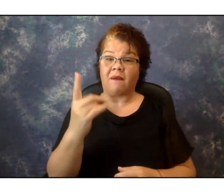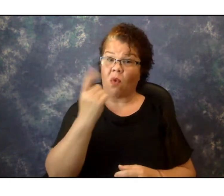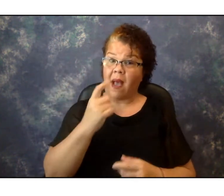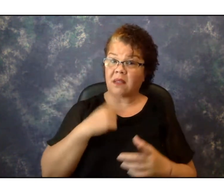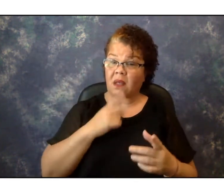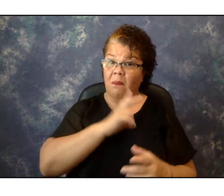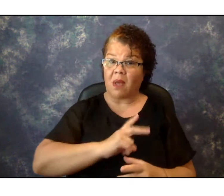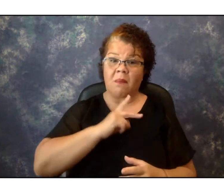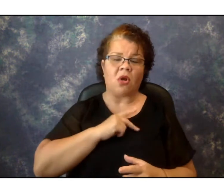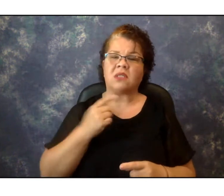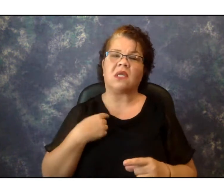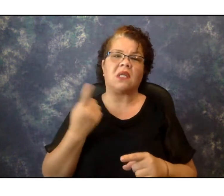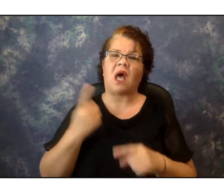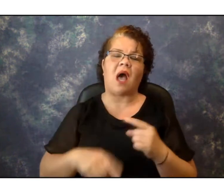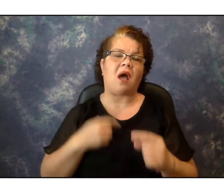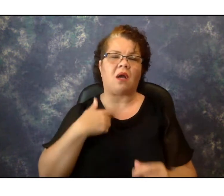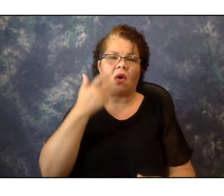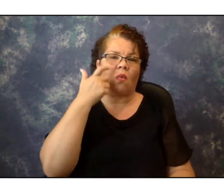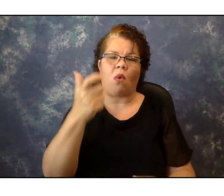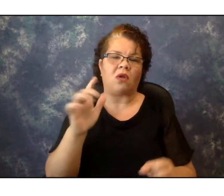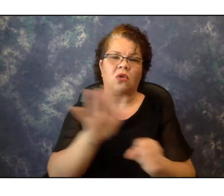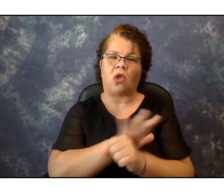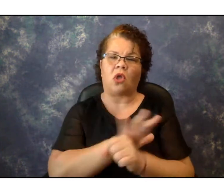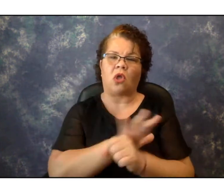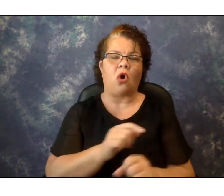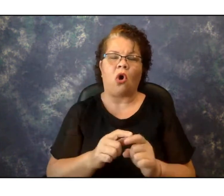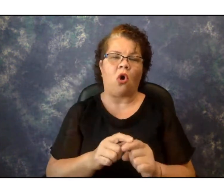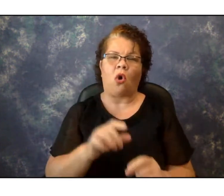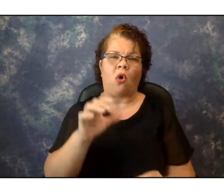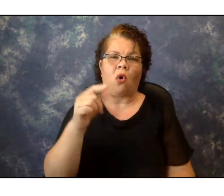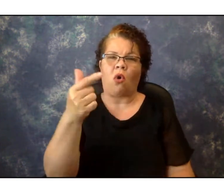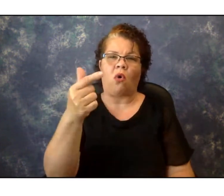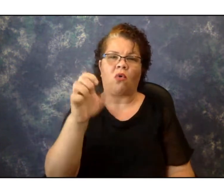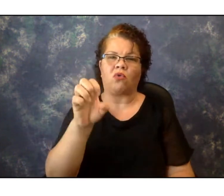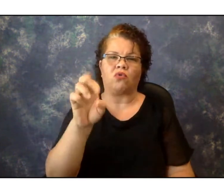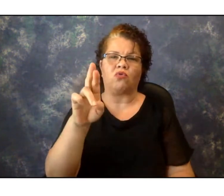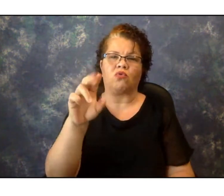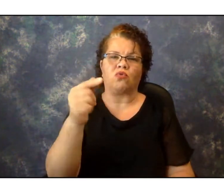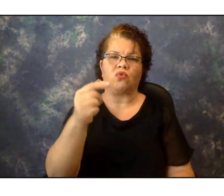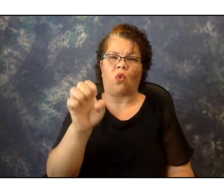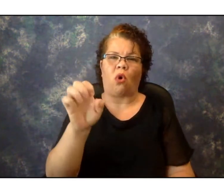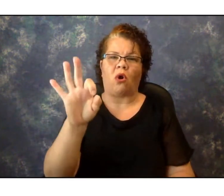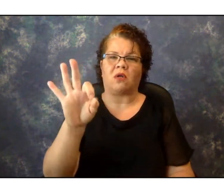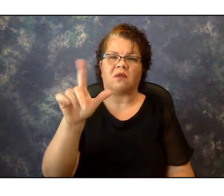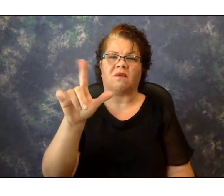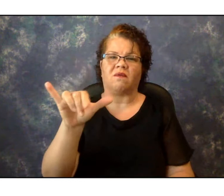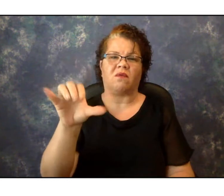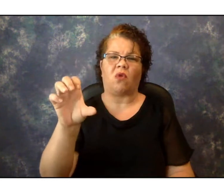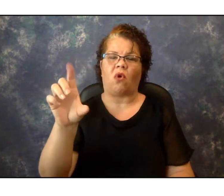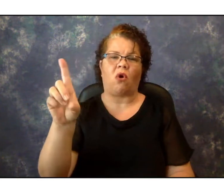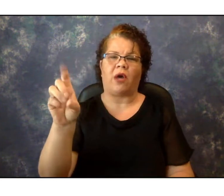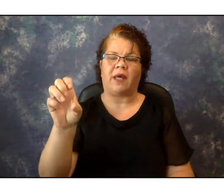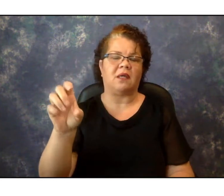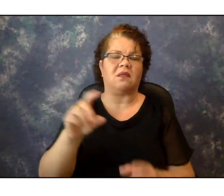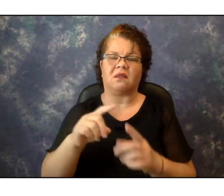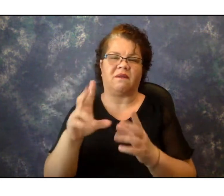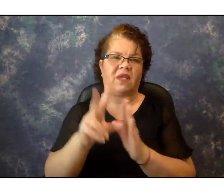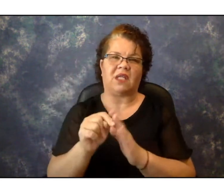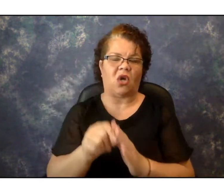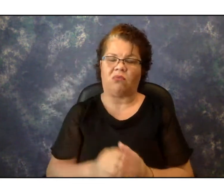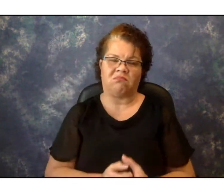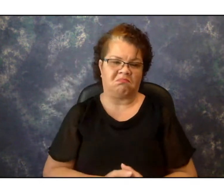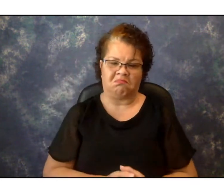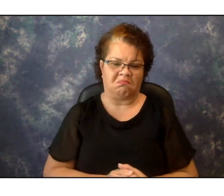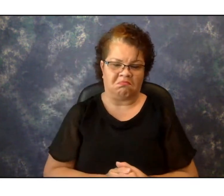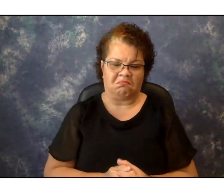whole George Floyd video, for instance. I can't. It's just something I can't do personally. It doesn't mean, though, that